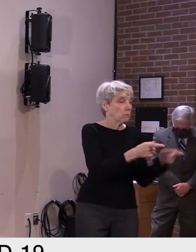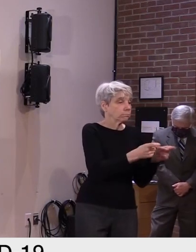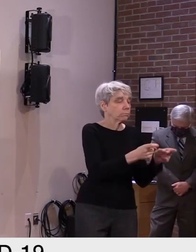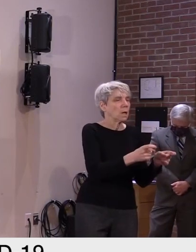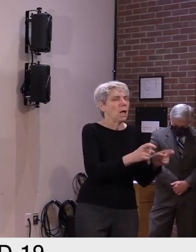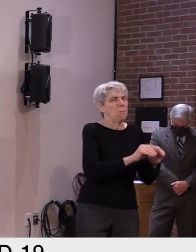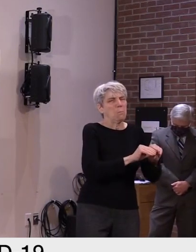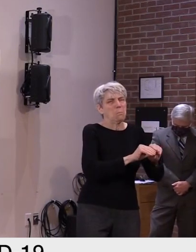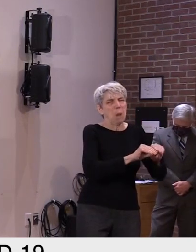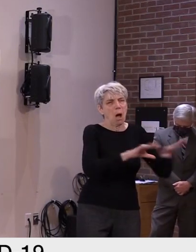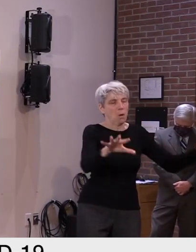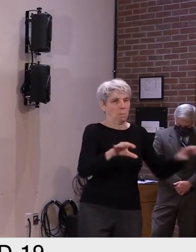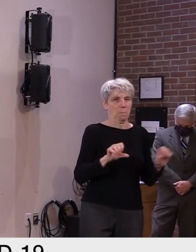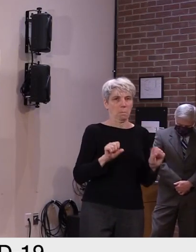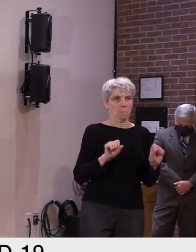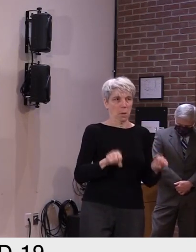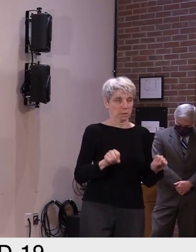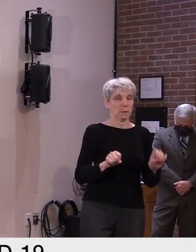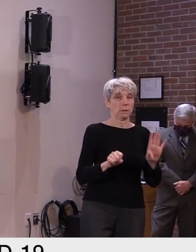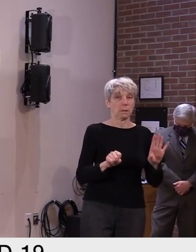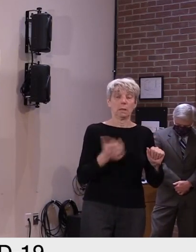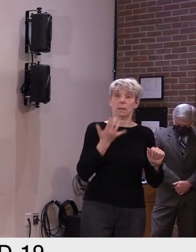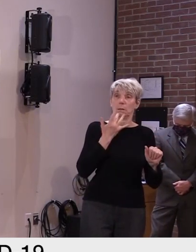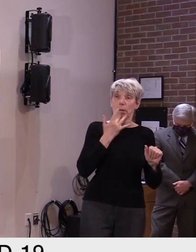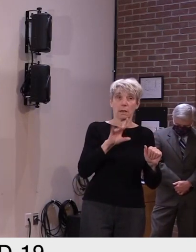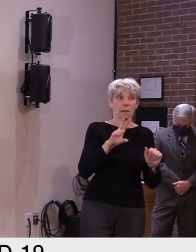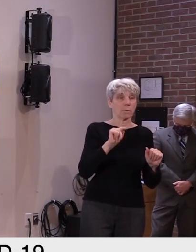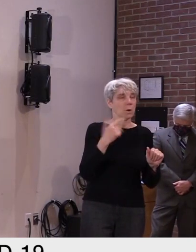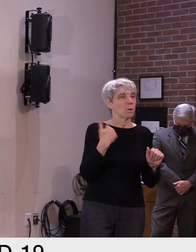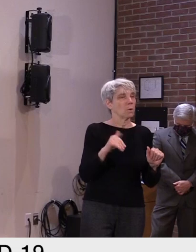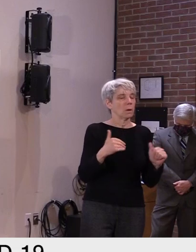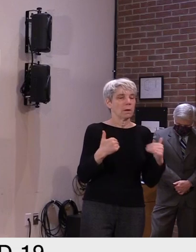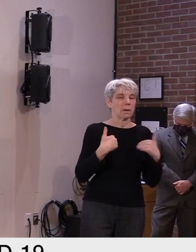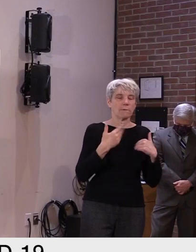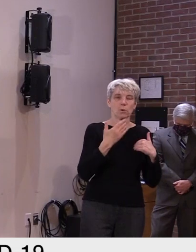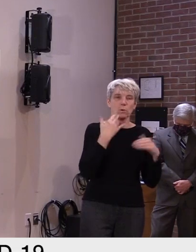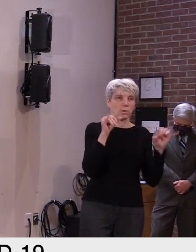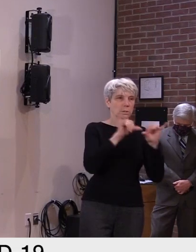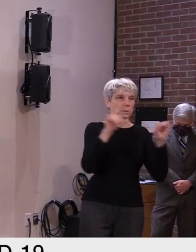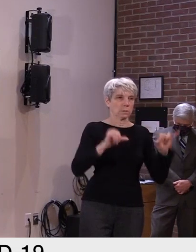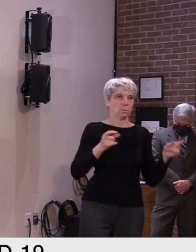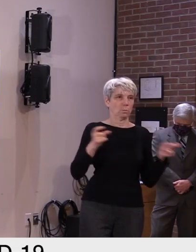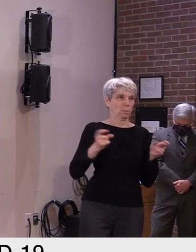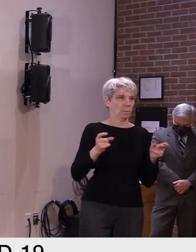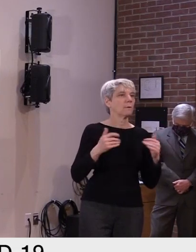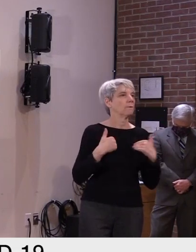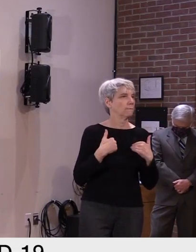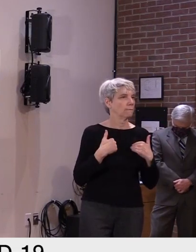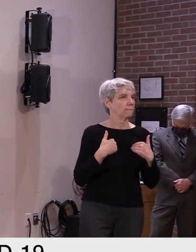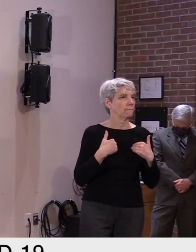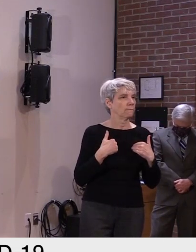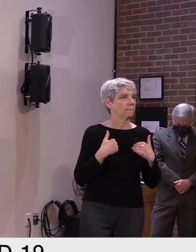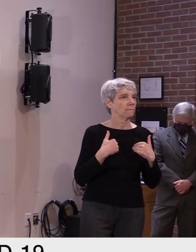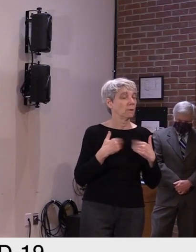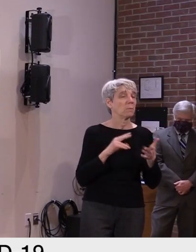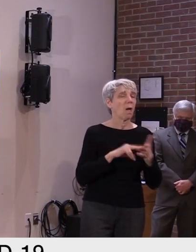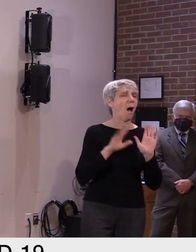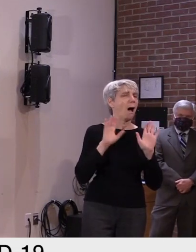But fortunately, we have a containment strategy that has helped prevent this from happening, but we still have to be very